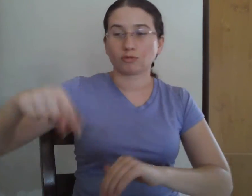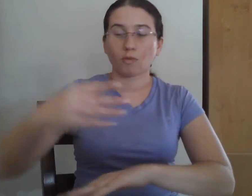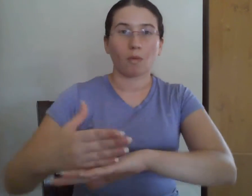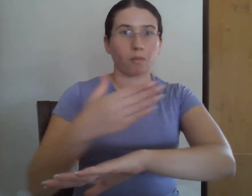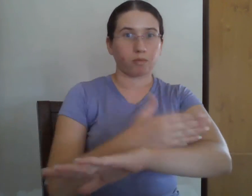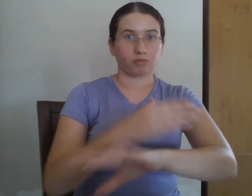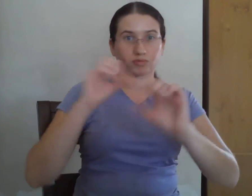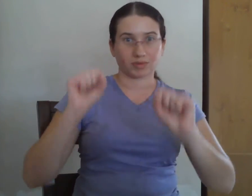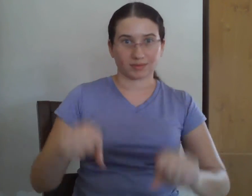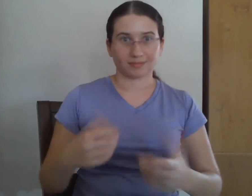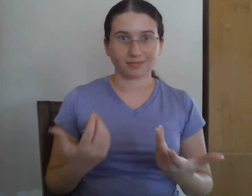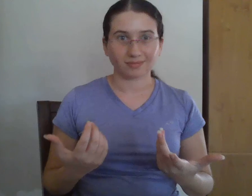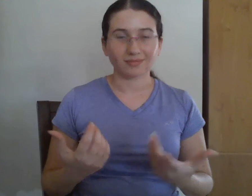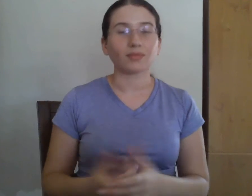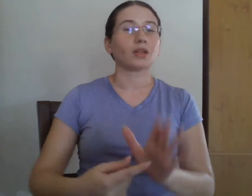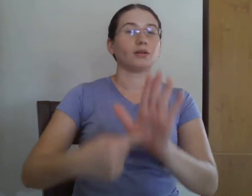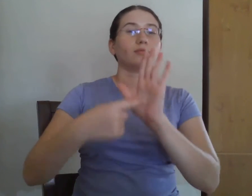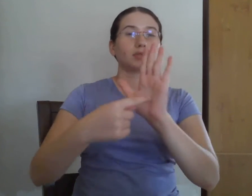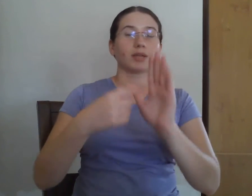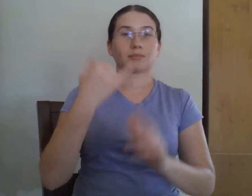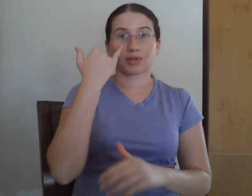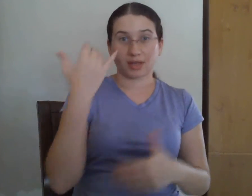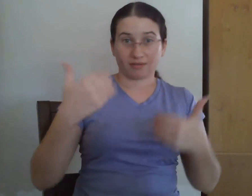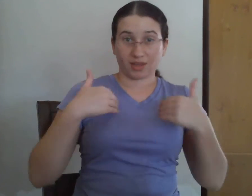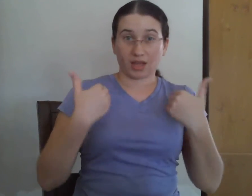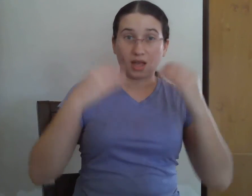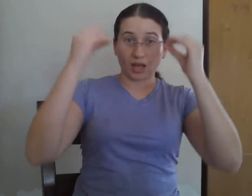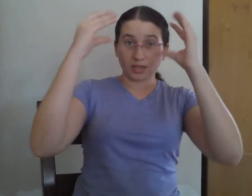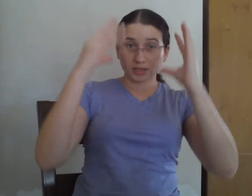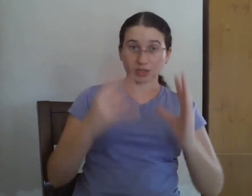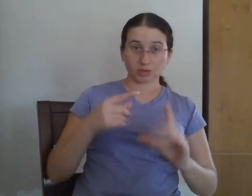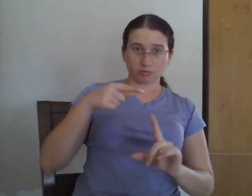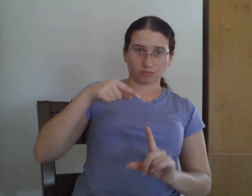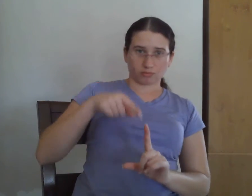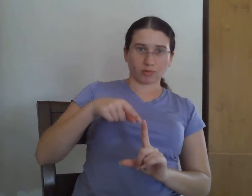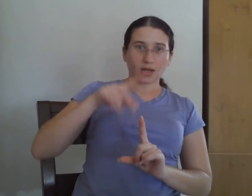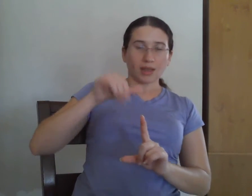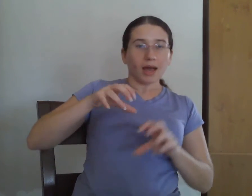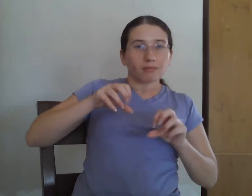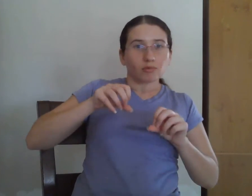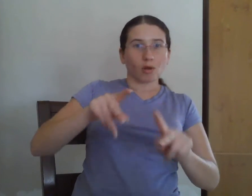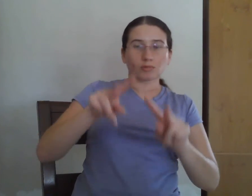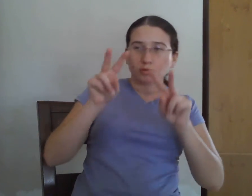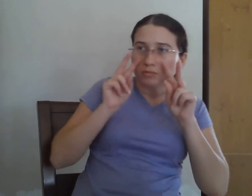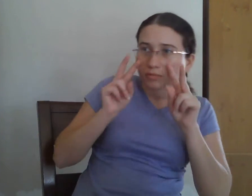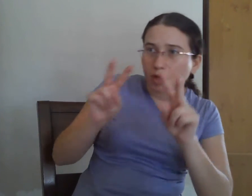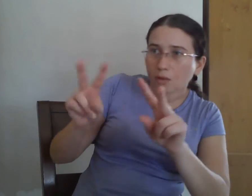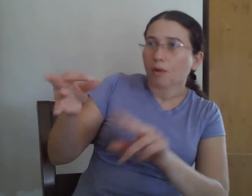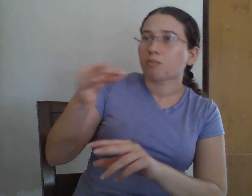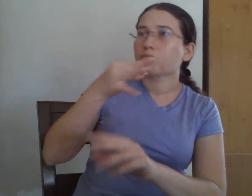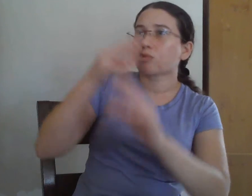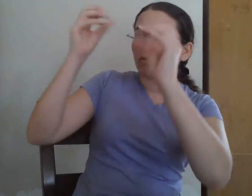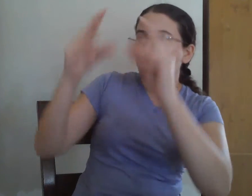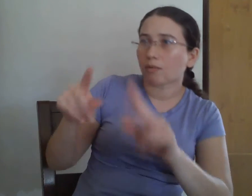make sure that younger teachers get a chance to watch master teachers at work. They have weekly study groups